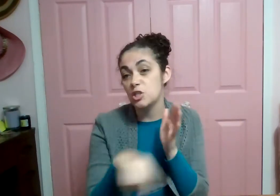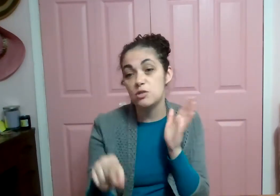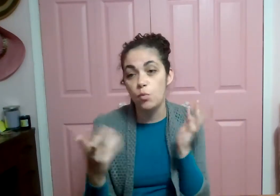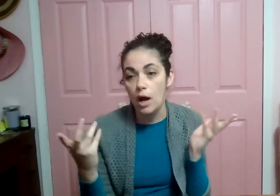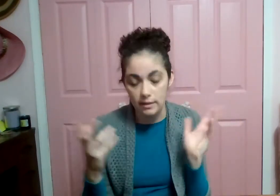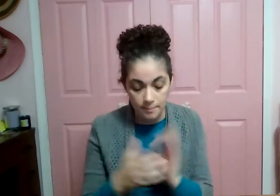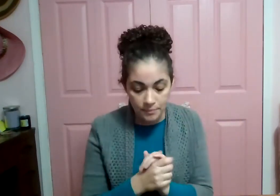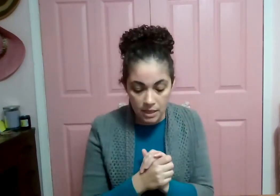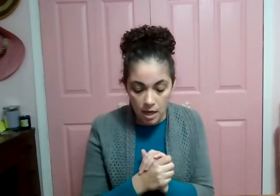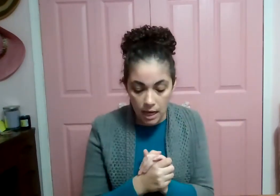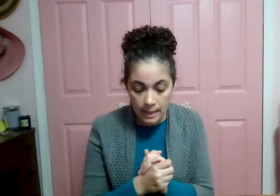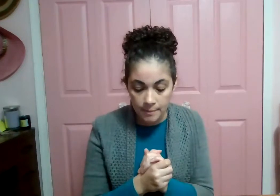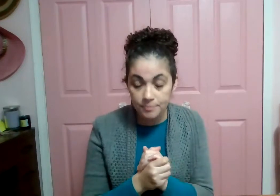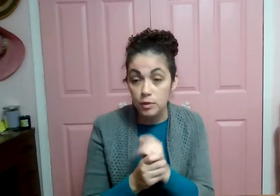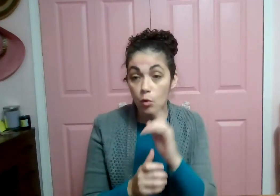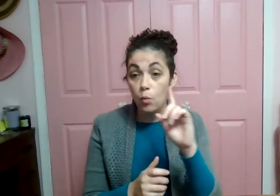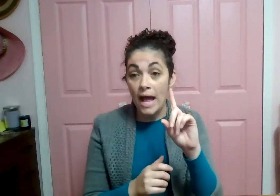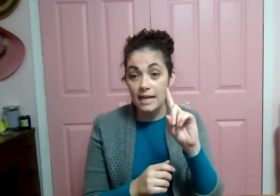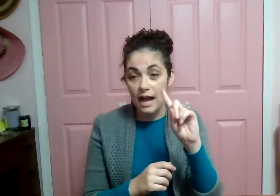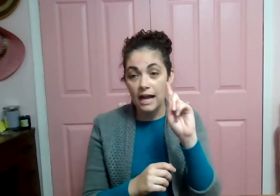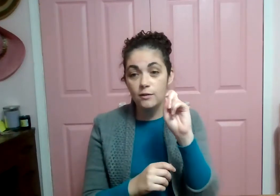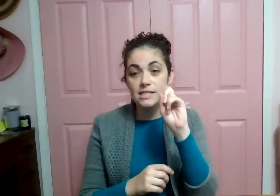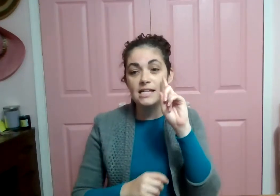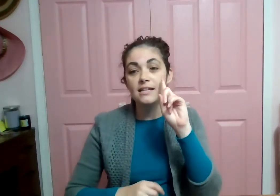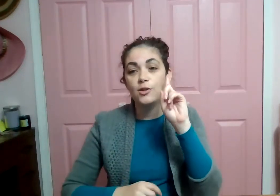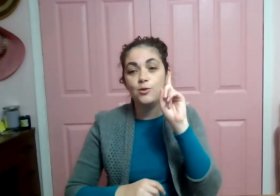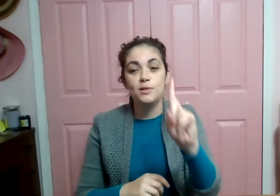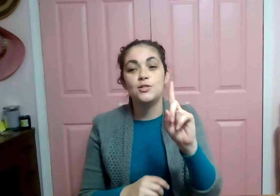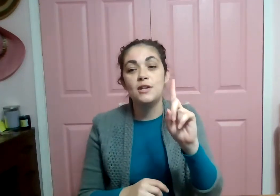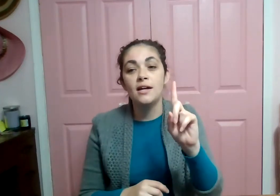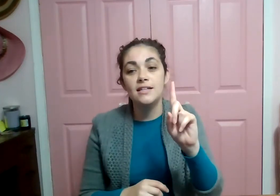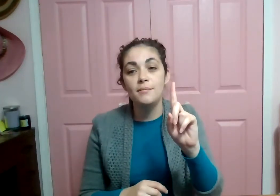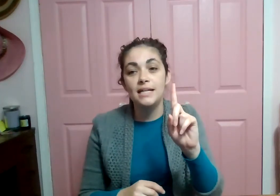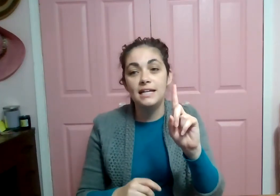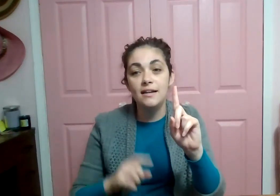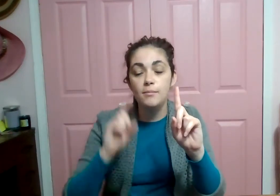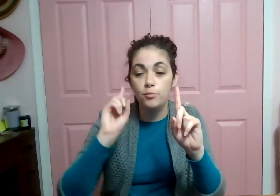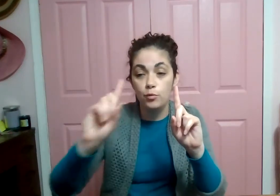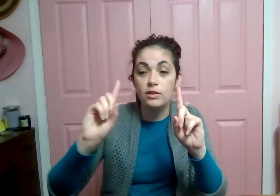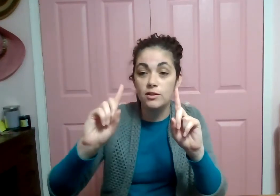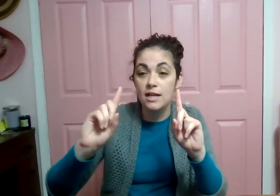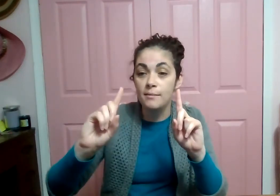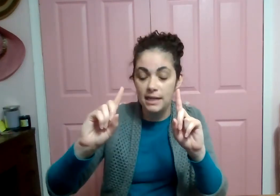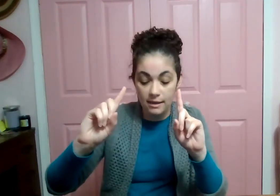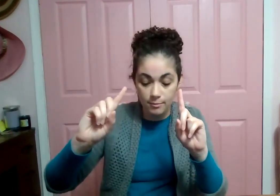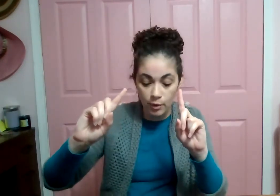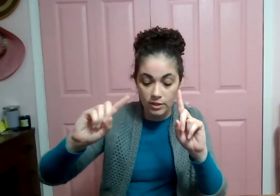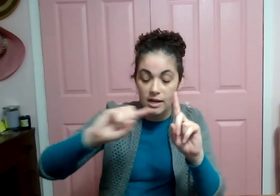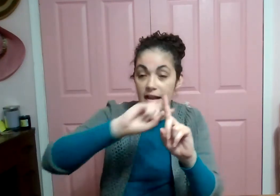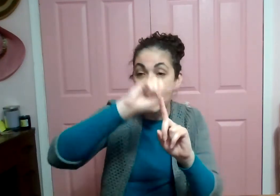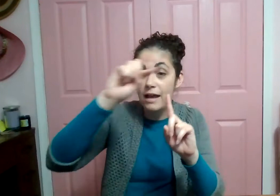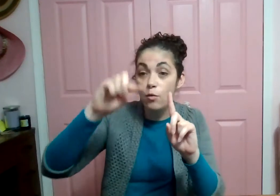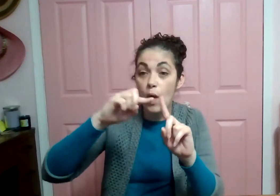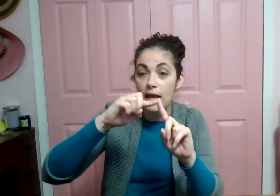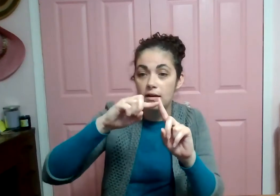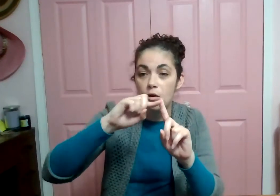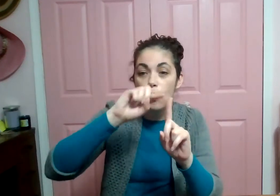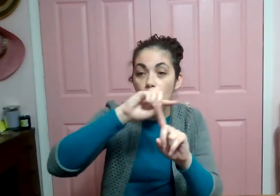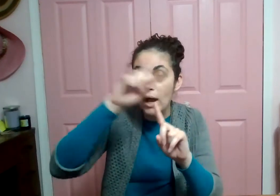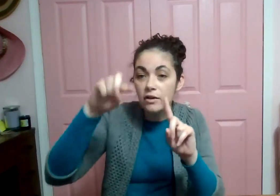just what. When. I always think you put your non-dominant hand up with your dominant hand pointer, and when. When are